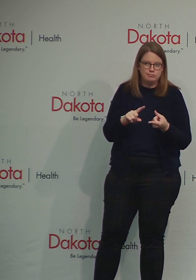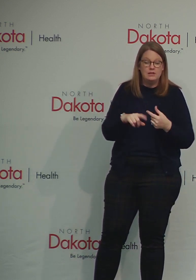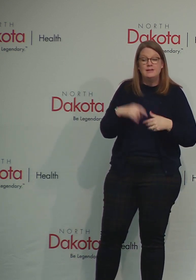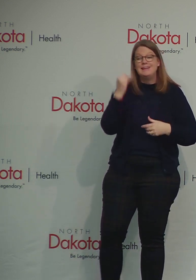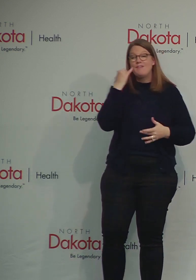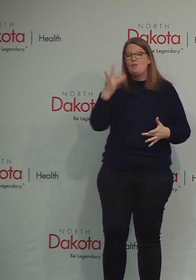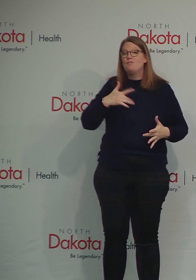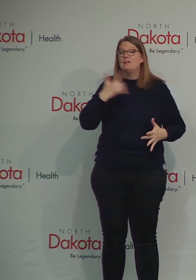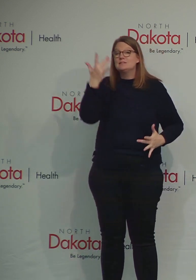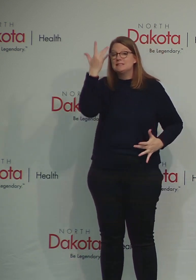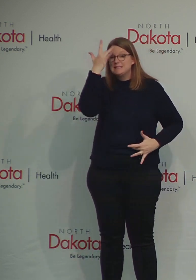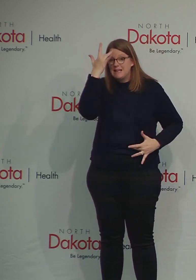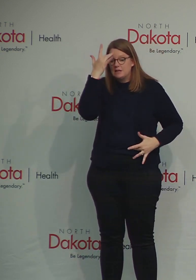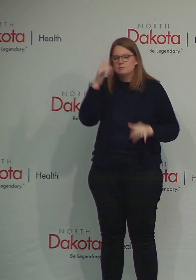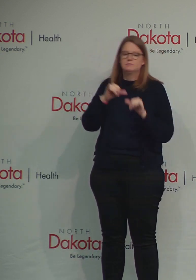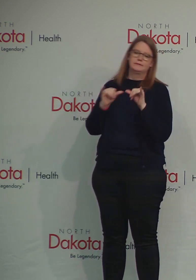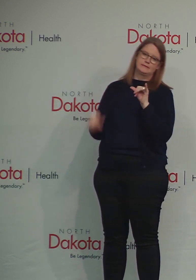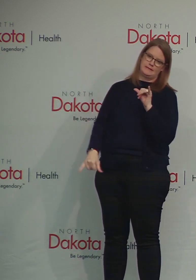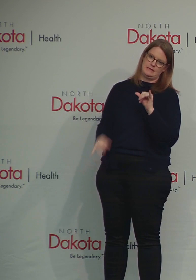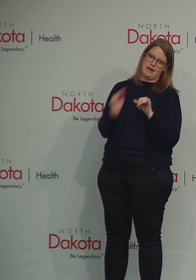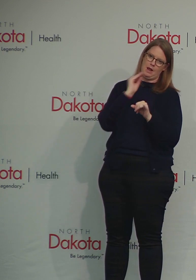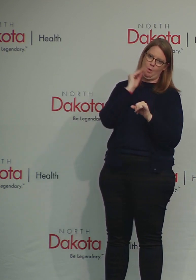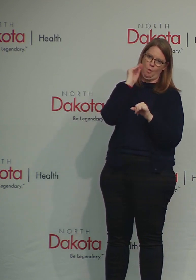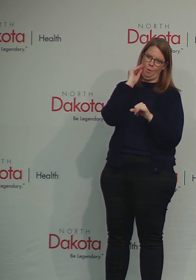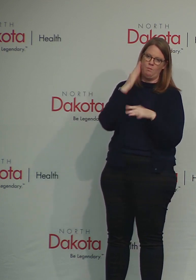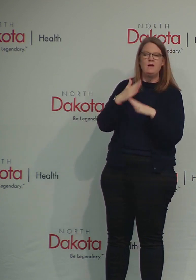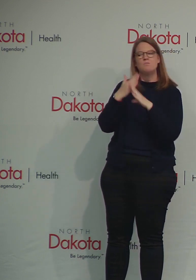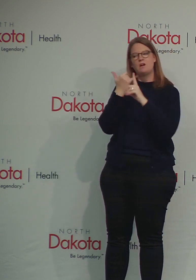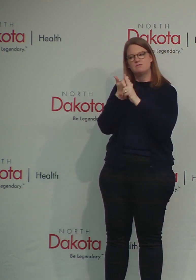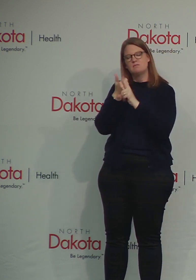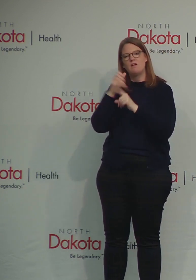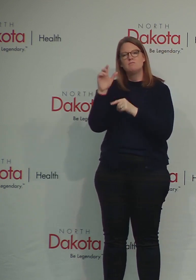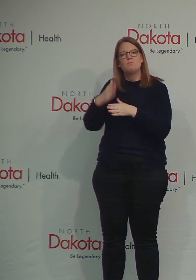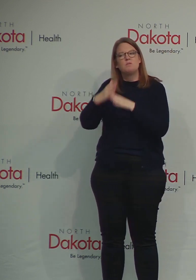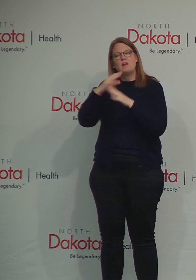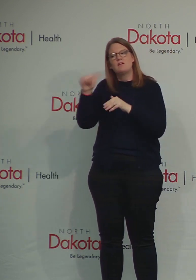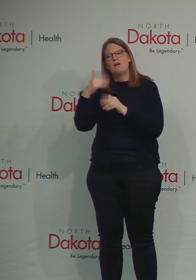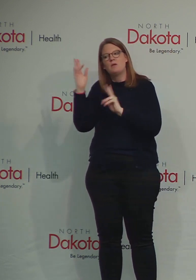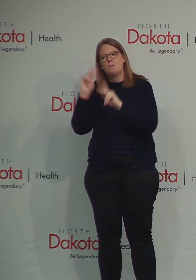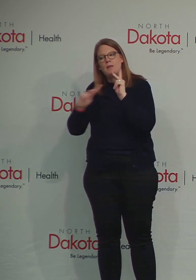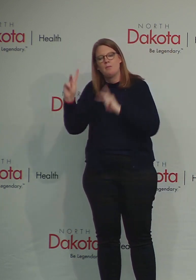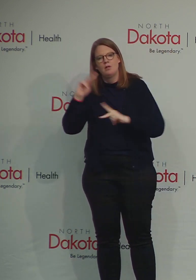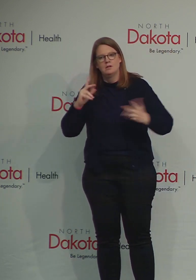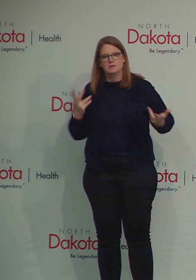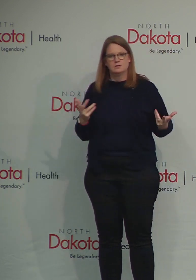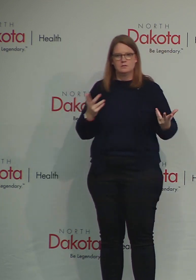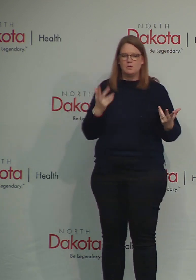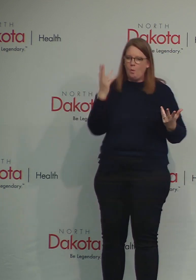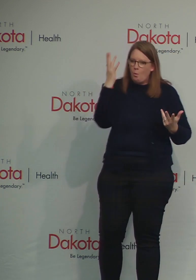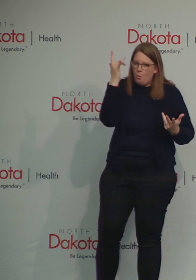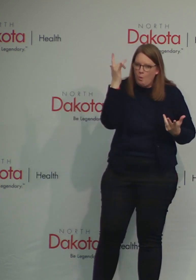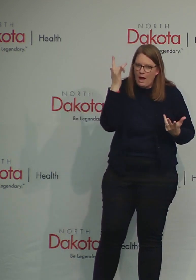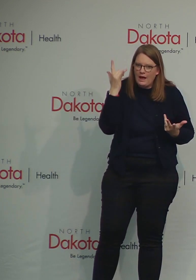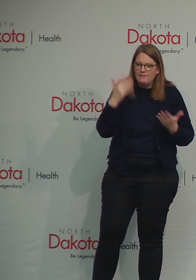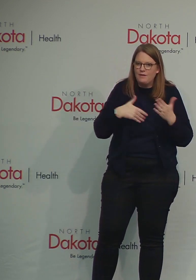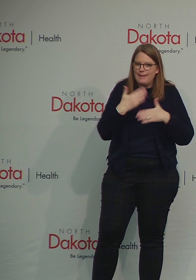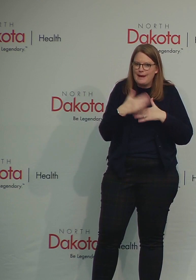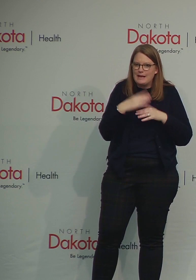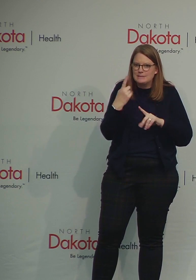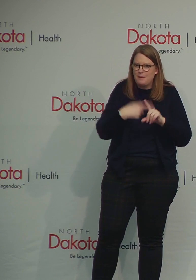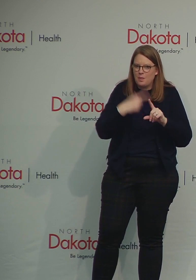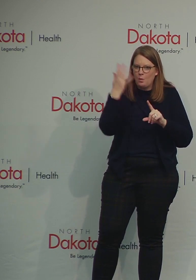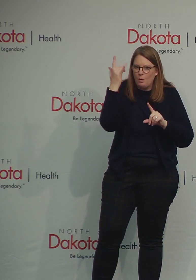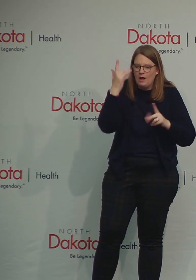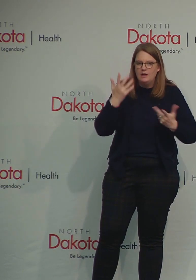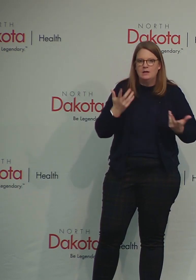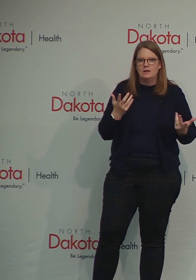feel ill, best to stay at home and protect yourself and others. Why the extra effort for the next month coming up? Well,